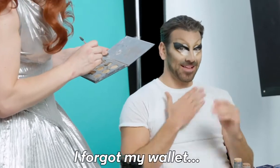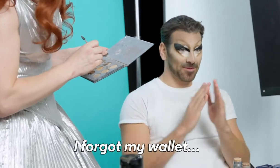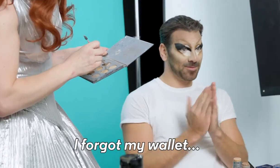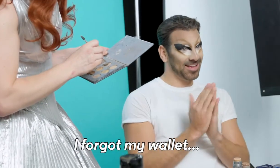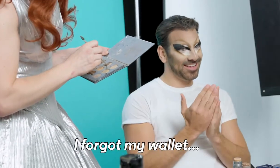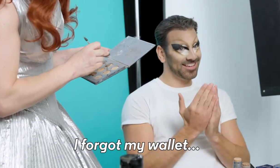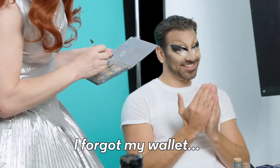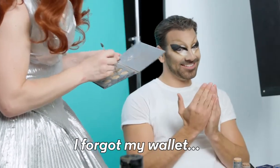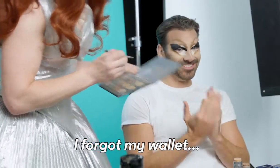I forgot my wallet.